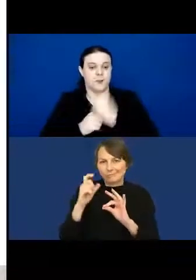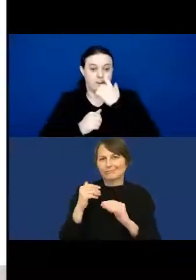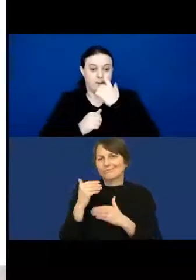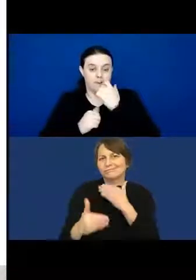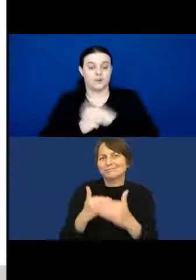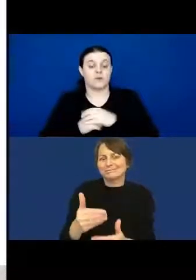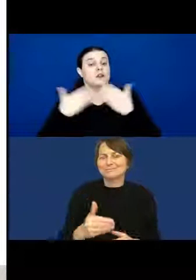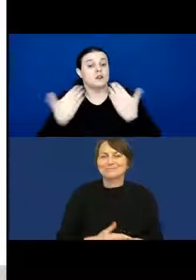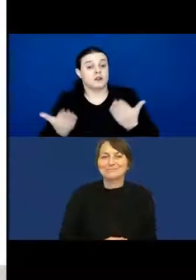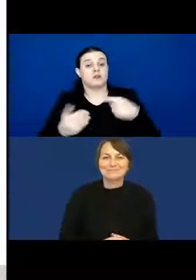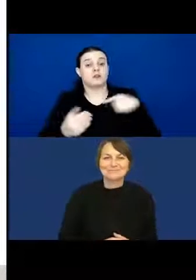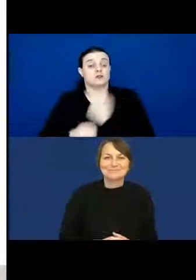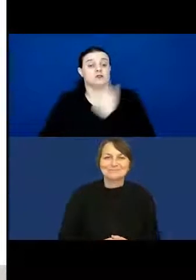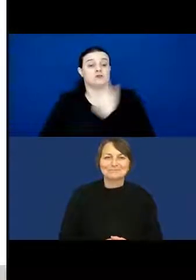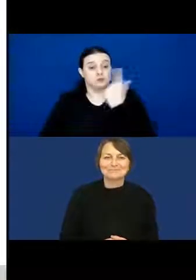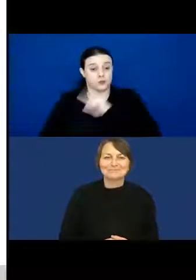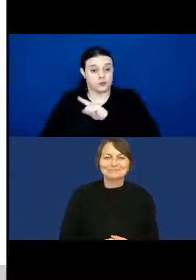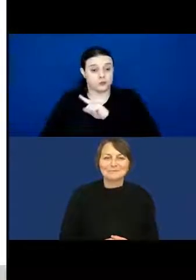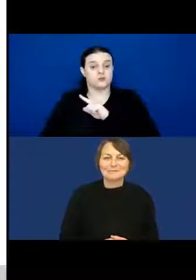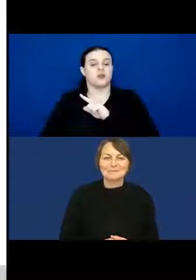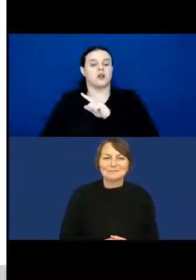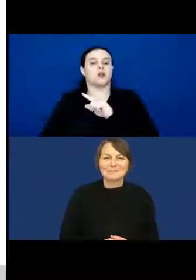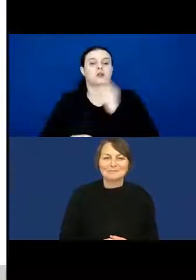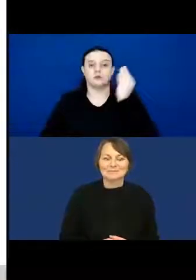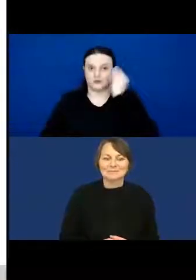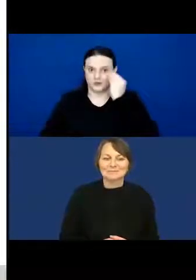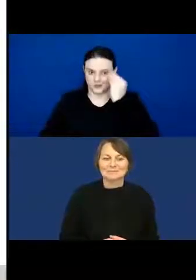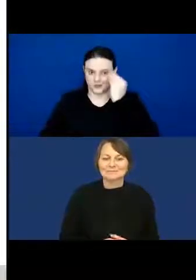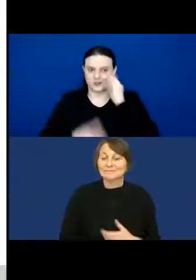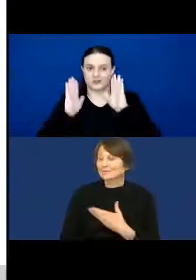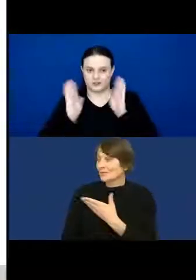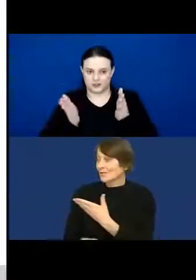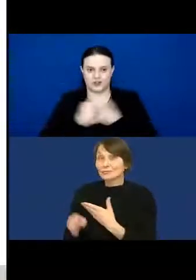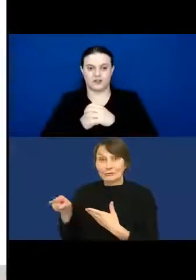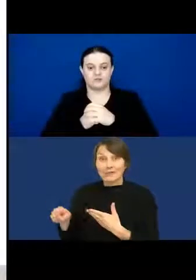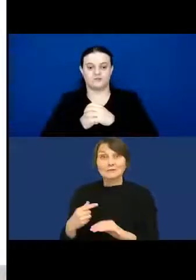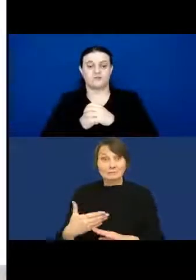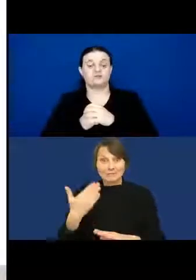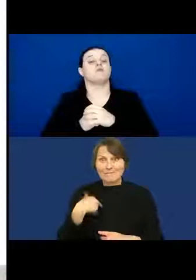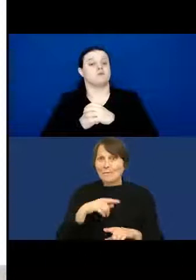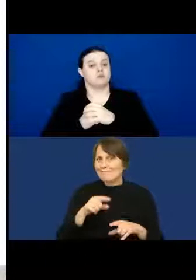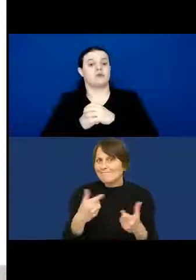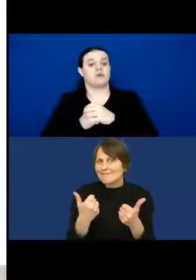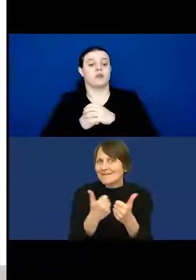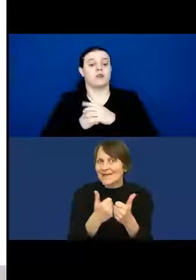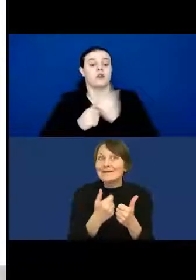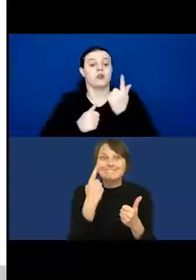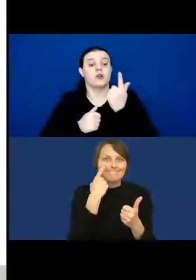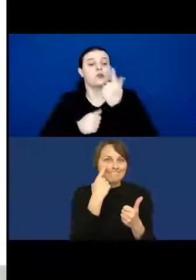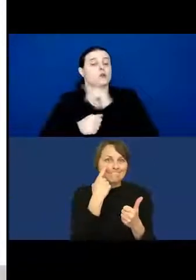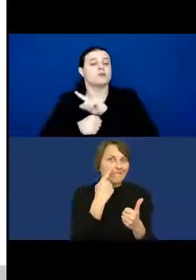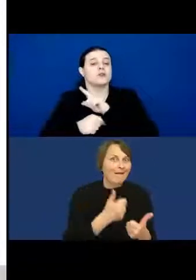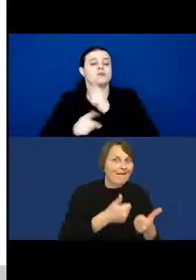So we were able to test the Keep Your Distance game and the haptic wearable